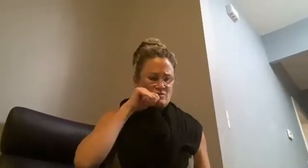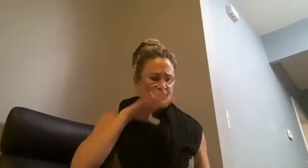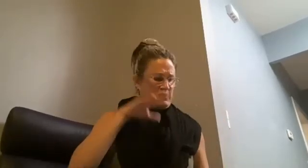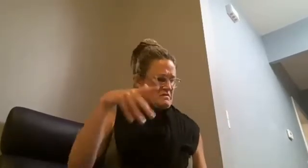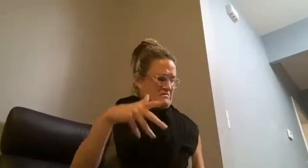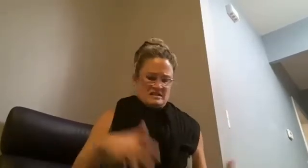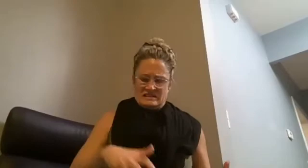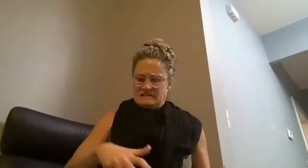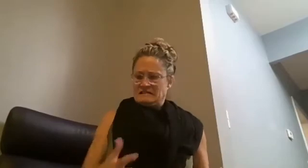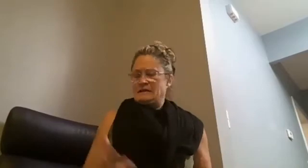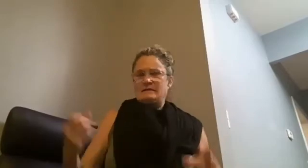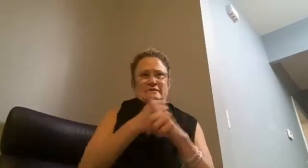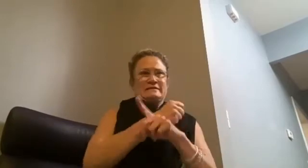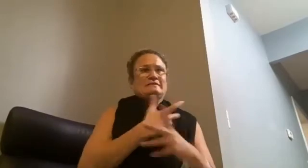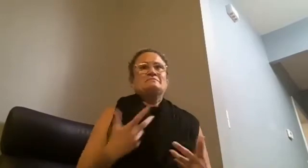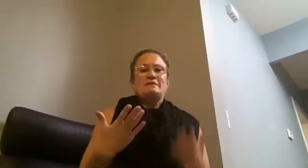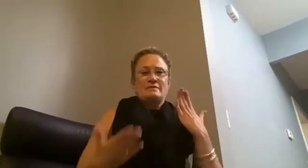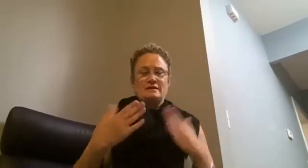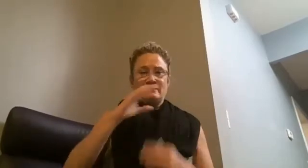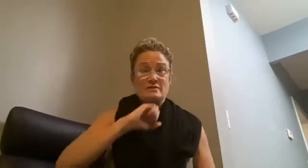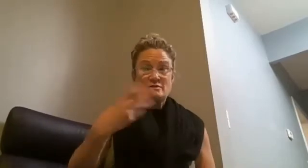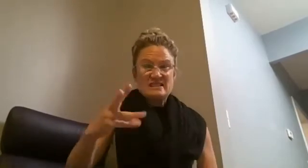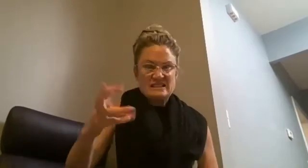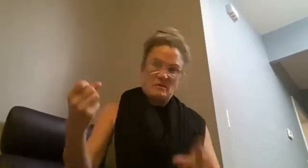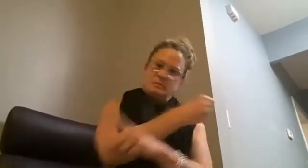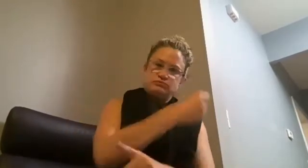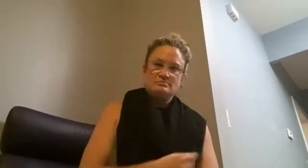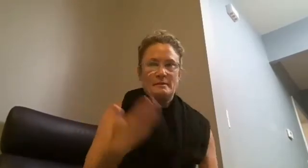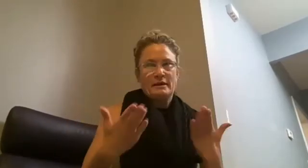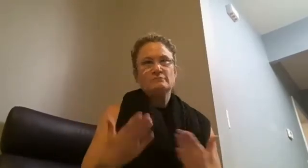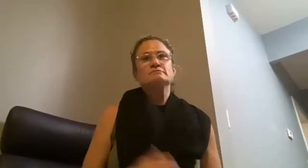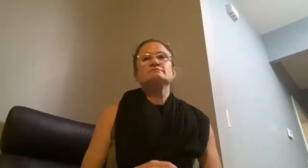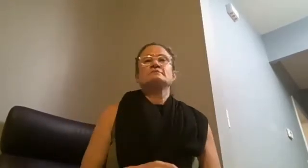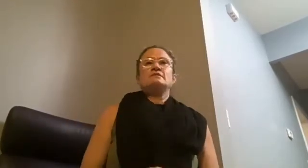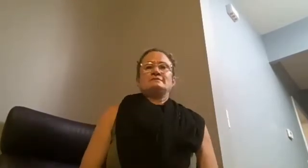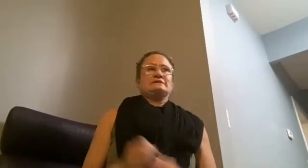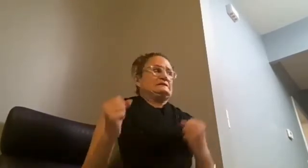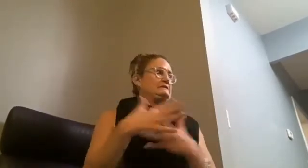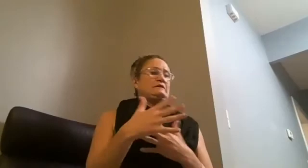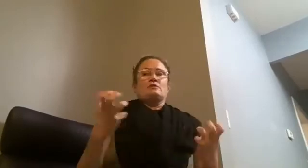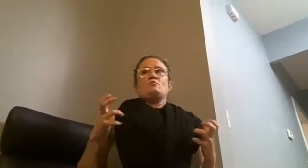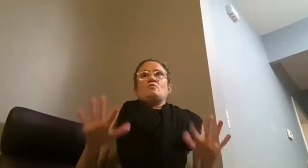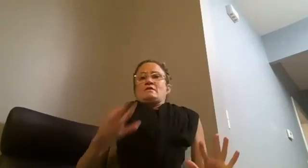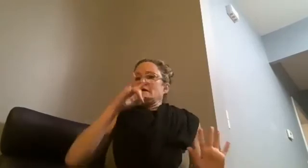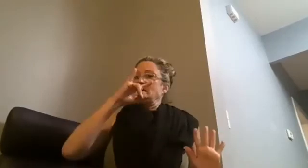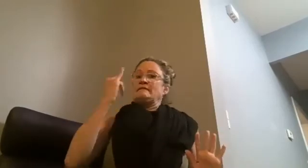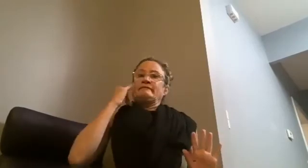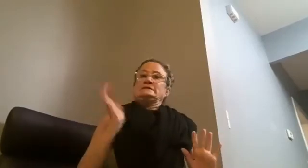hit a kid, but I feel like I might hit a 16-year-old version of me. And I was kind of like, I don't want to have a kid. If it's anything like me, I feel like that